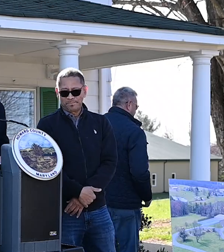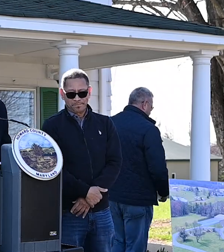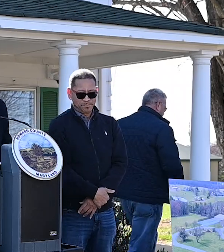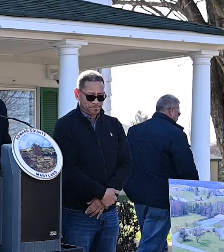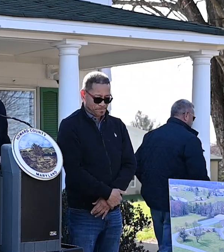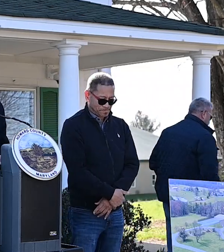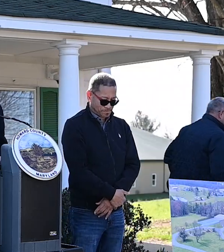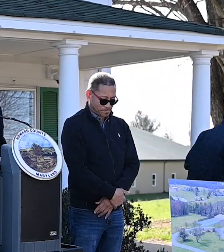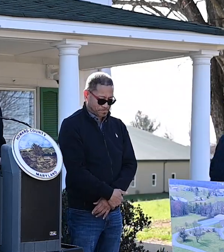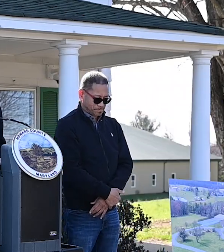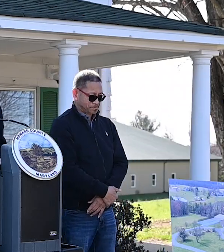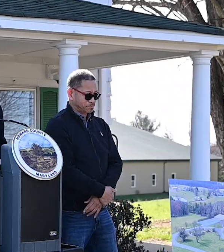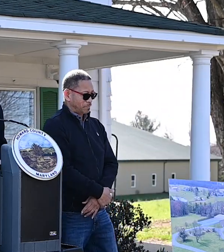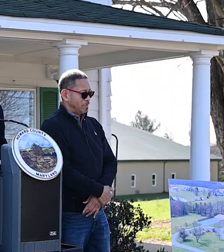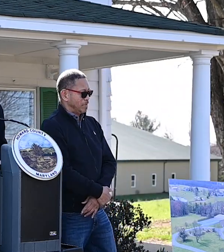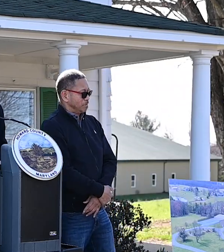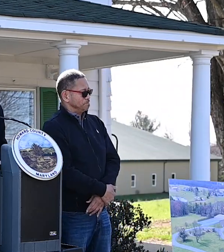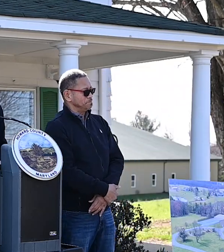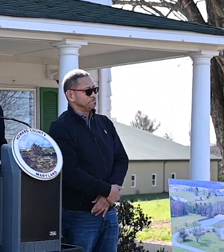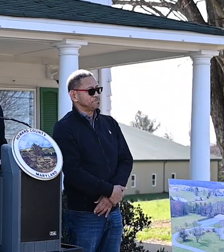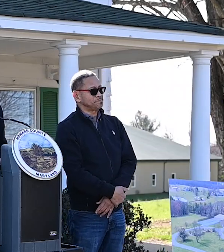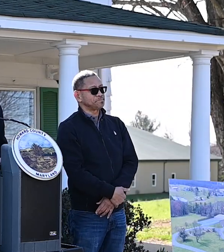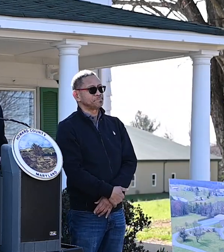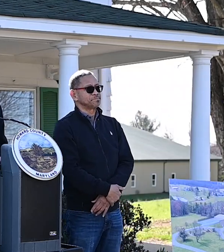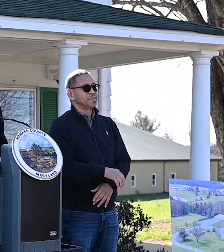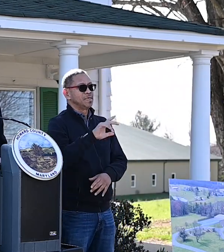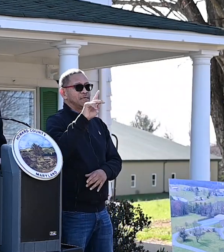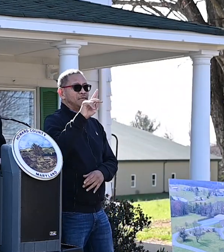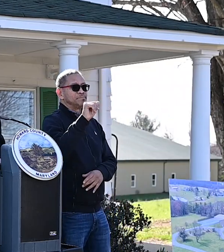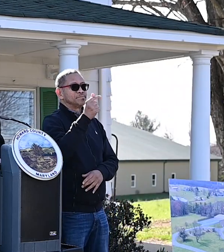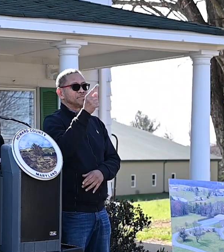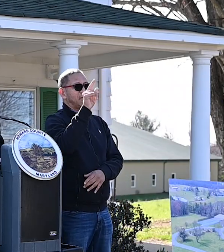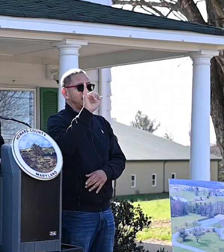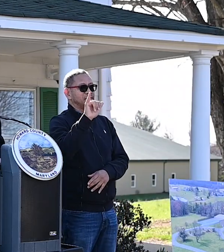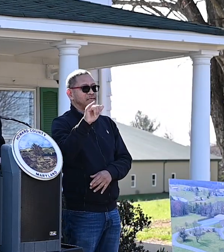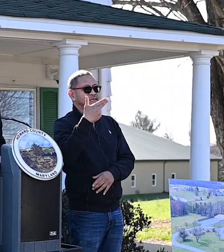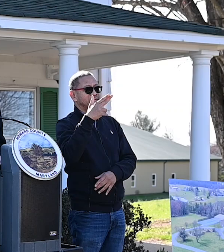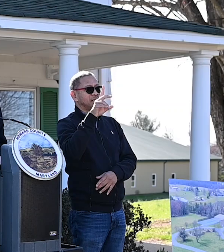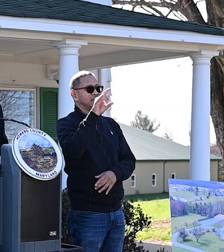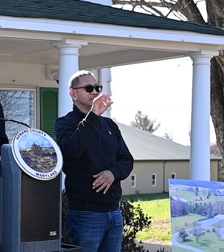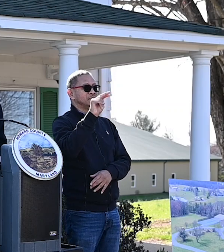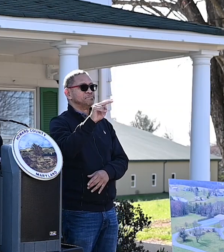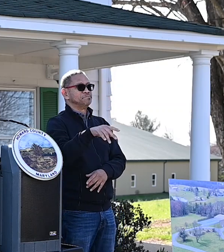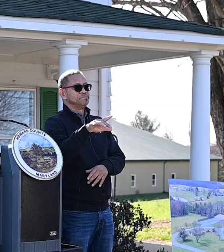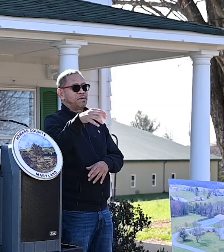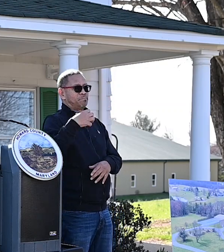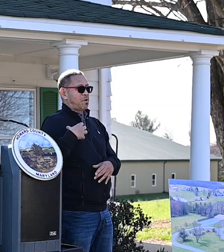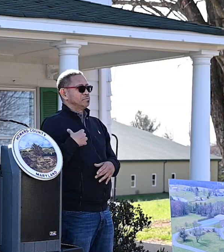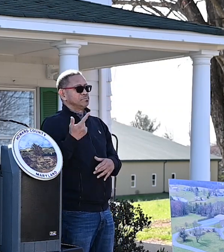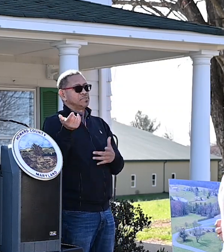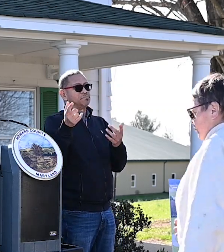Thank you, Councilman Youngman. Our next speaker will be Kathy Hudson, the chair of the Agricultural Preservation Board.